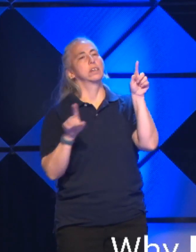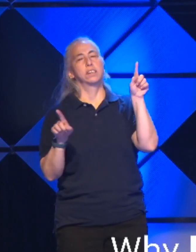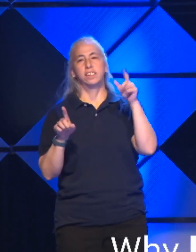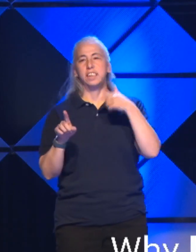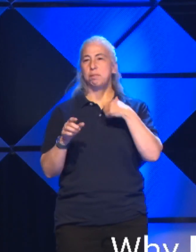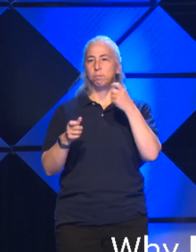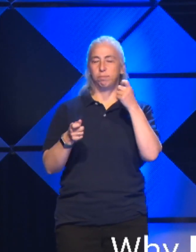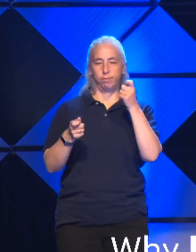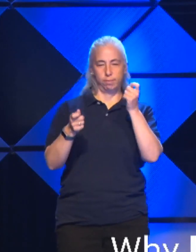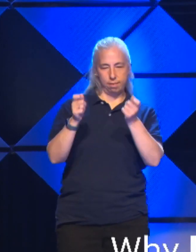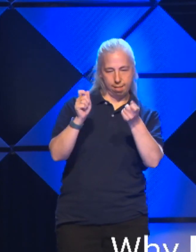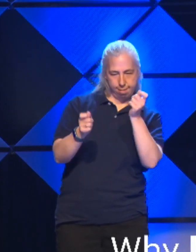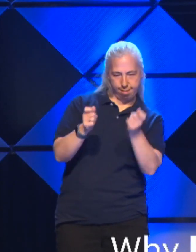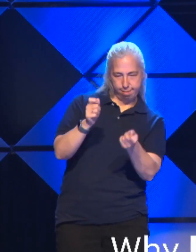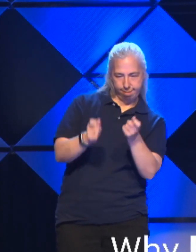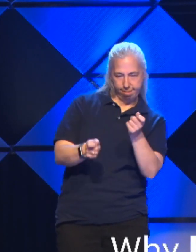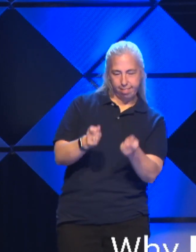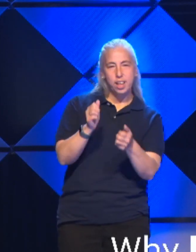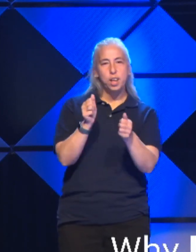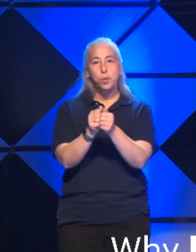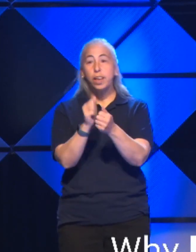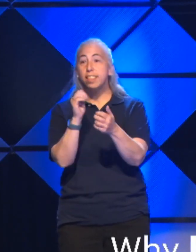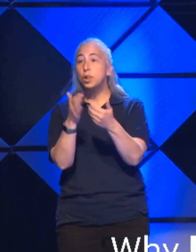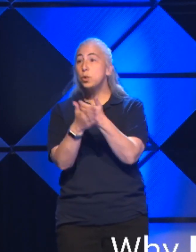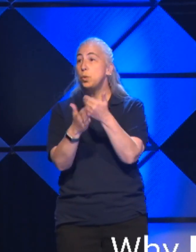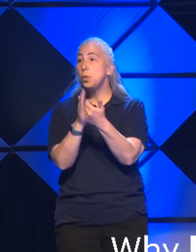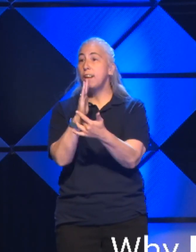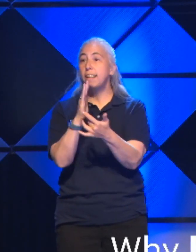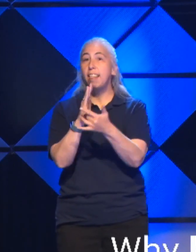this technical stuff, okay? Bear with me.